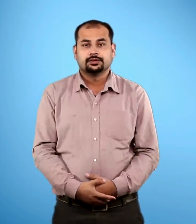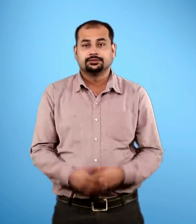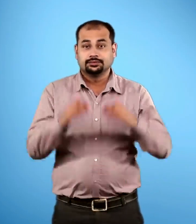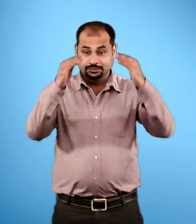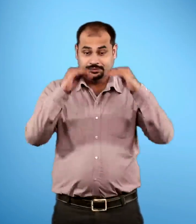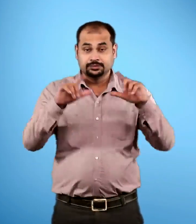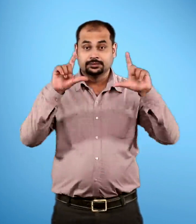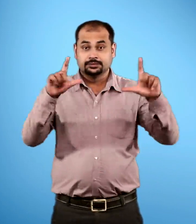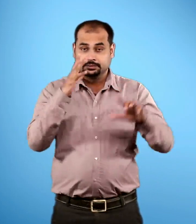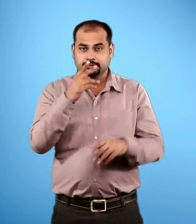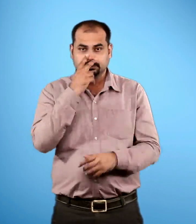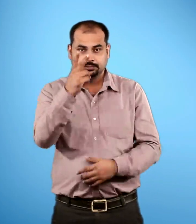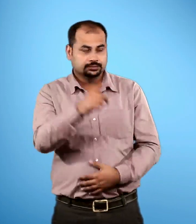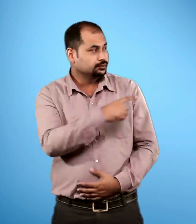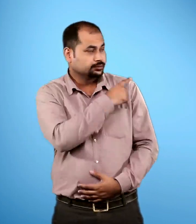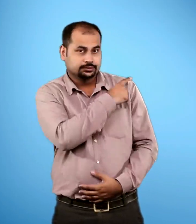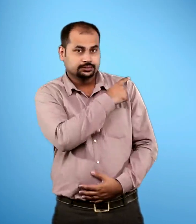See this pattern.